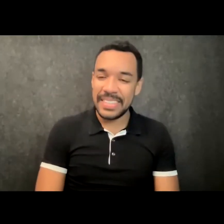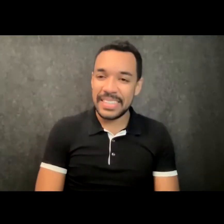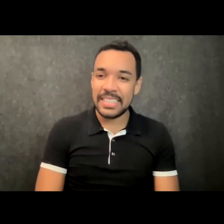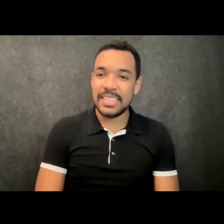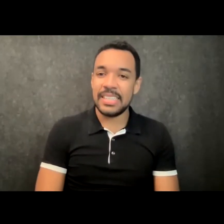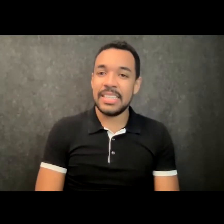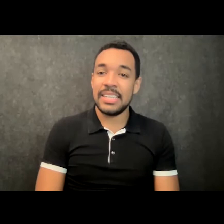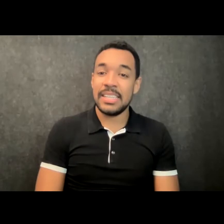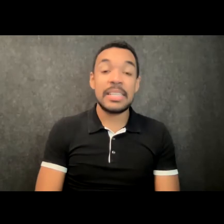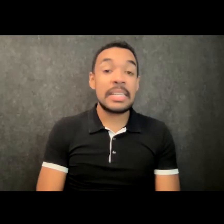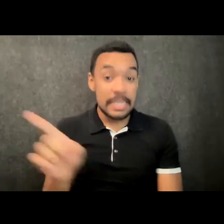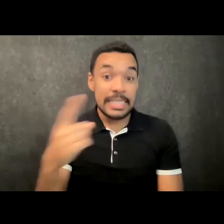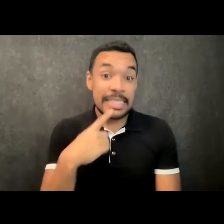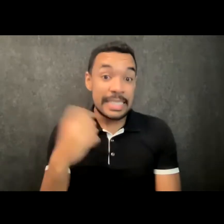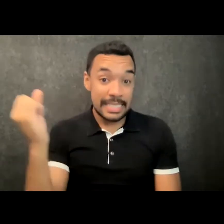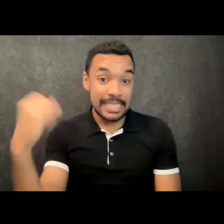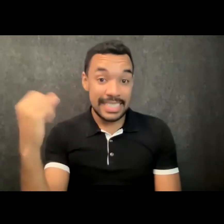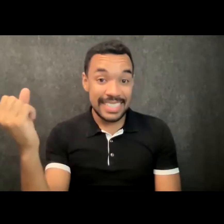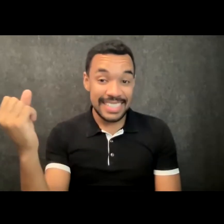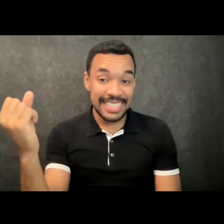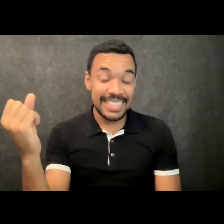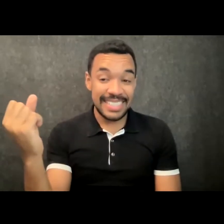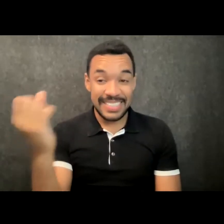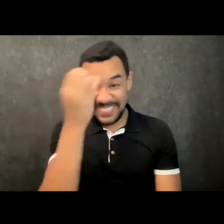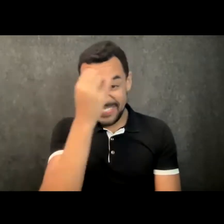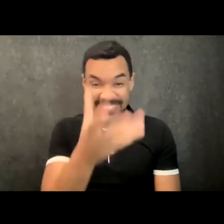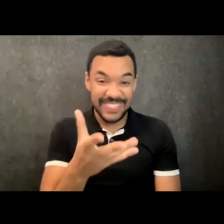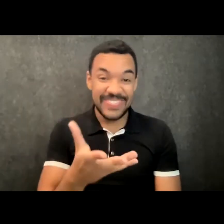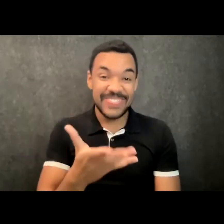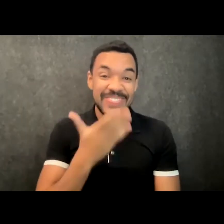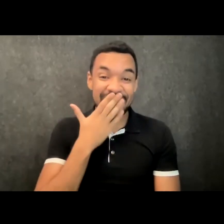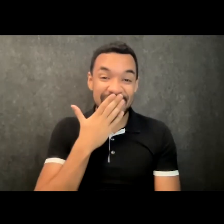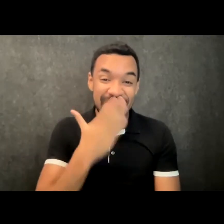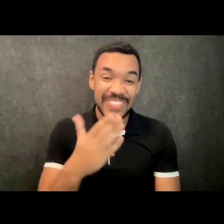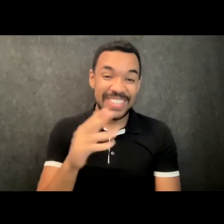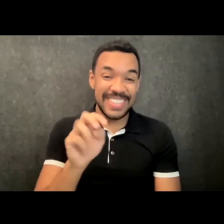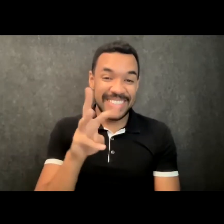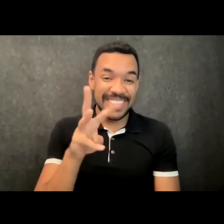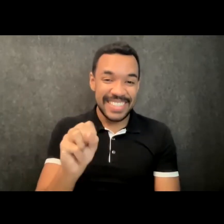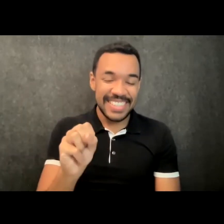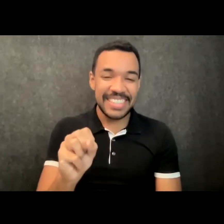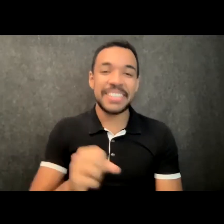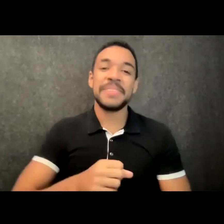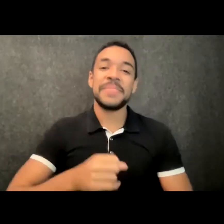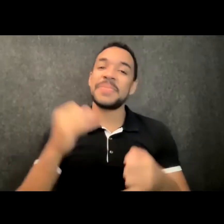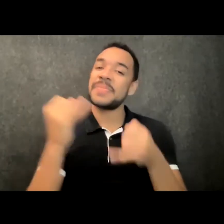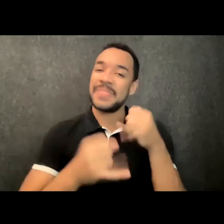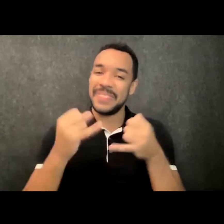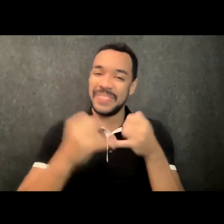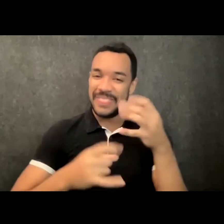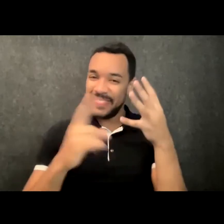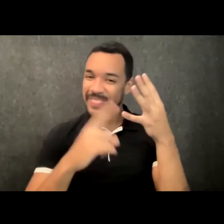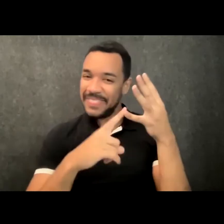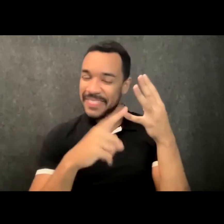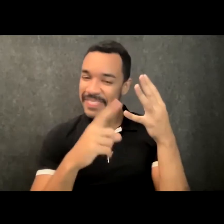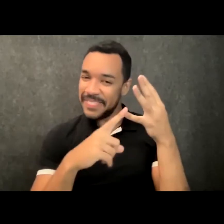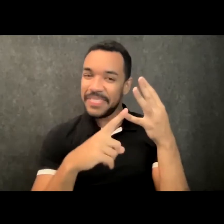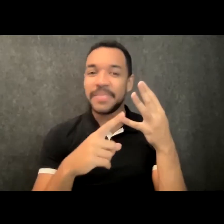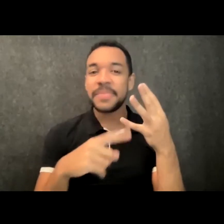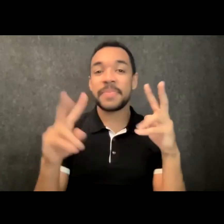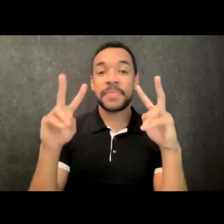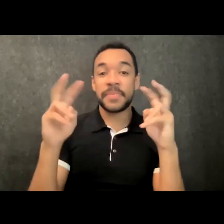All right, she said yes, by the way. It's good news. All right, lastly, this is